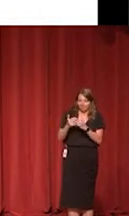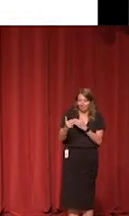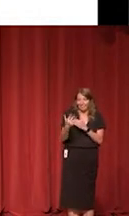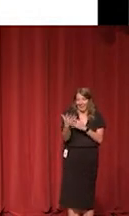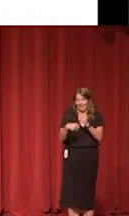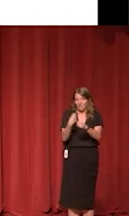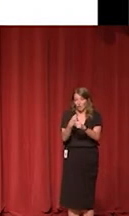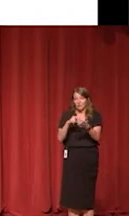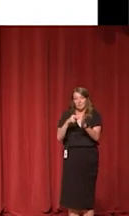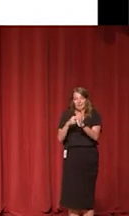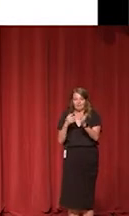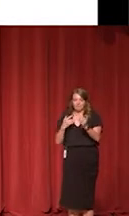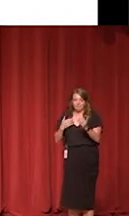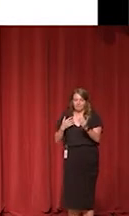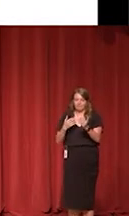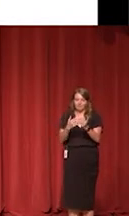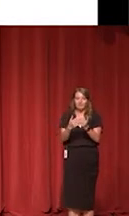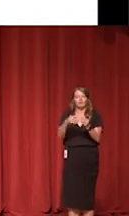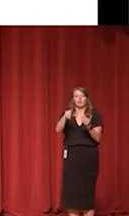through 2029.